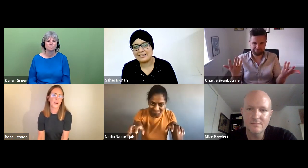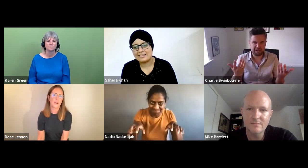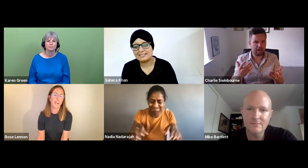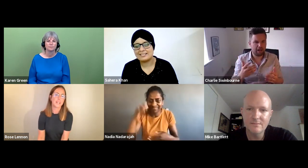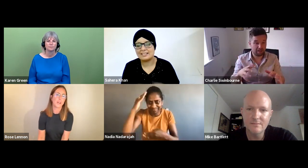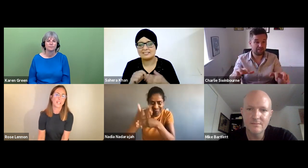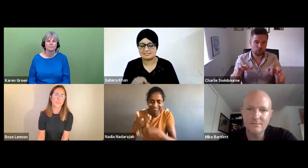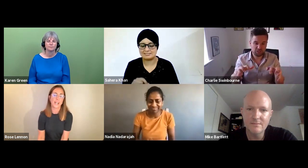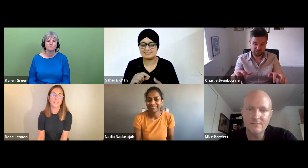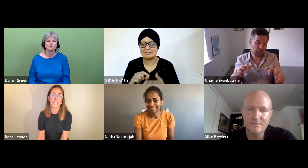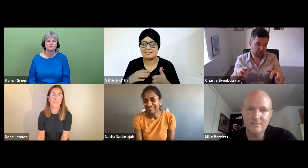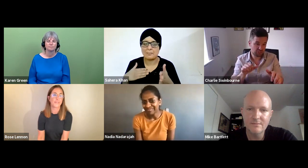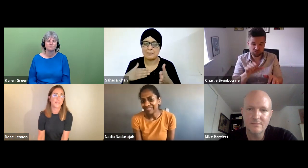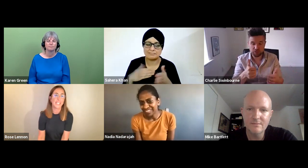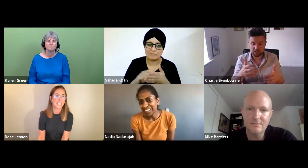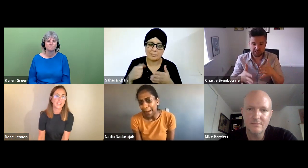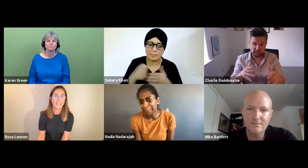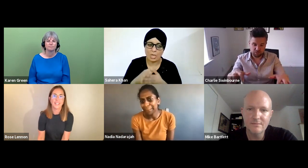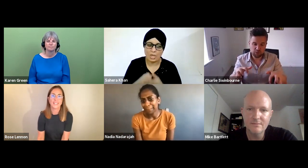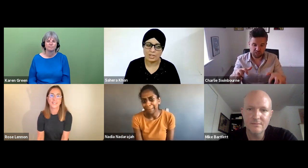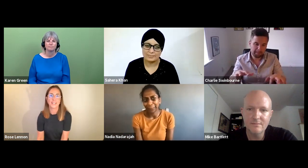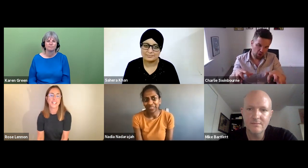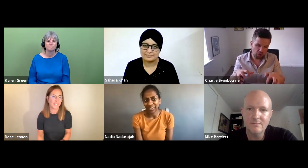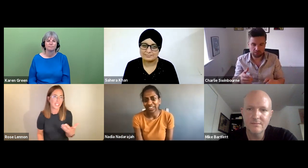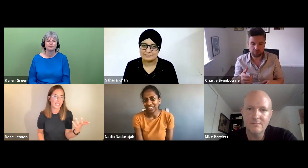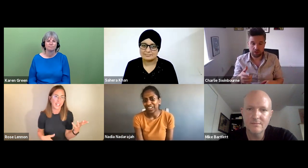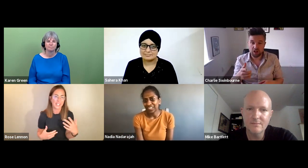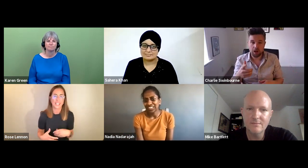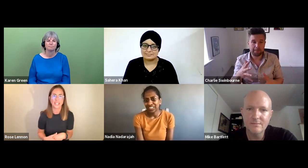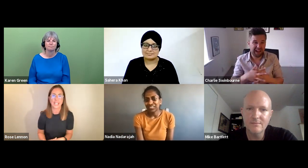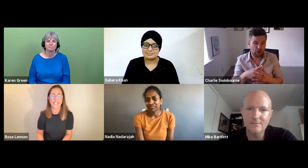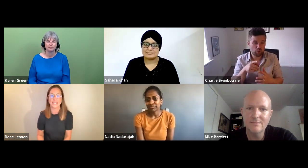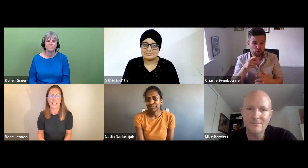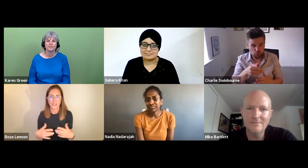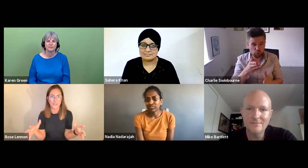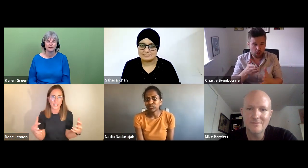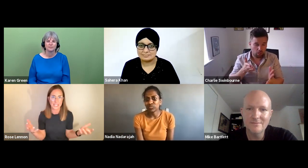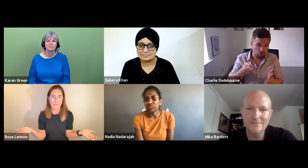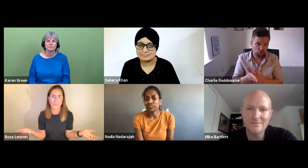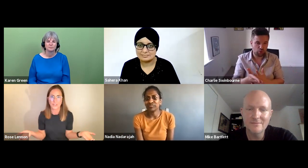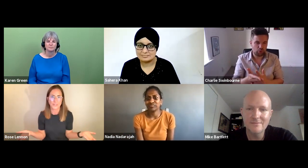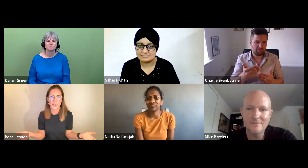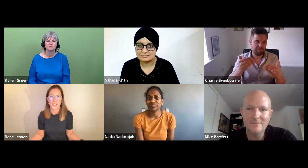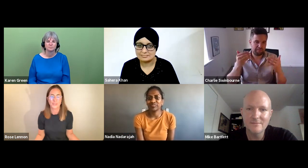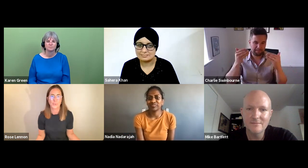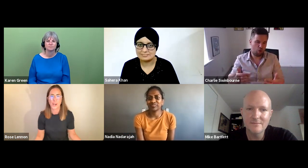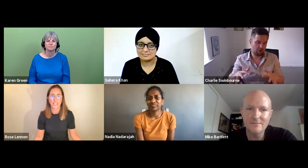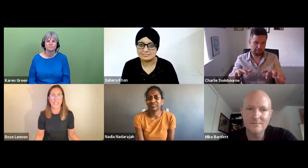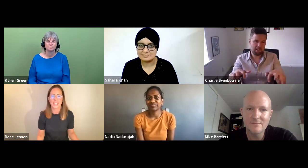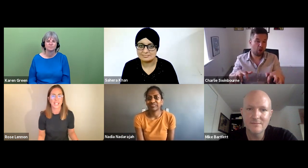So a writer's block is where you just freeze. You can't, that's a really good sign actually. Thanks, Nadia. Yeah, you just freeze, you're frozen, you're working, and then